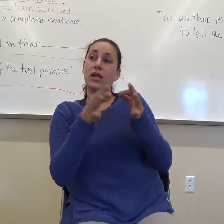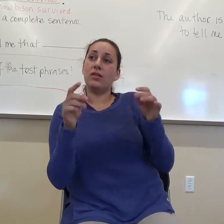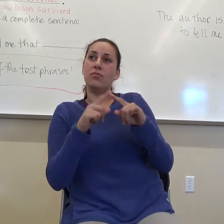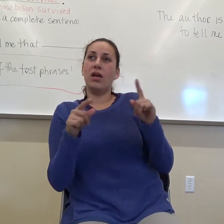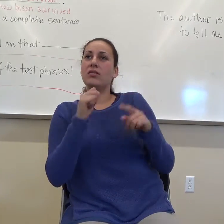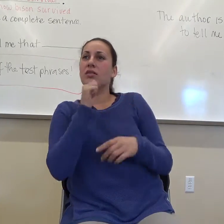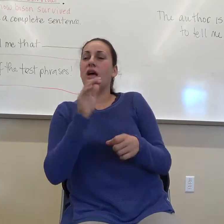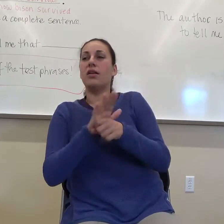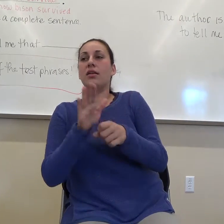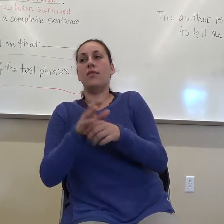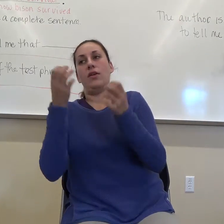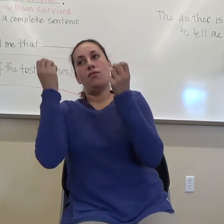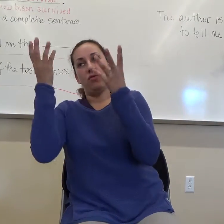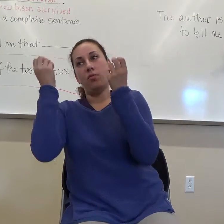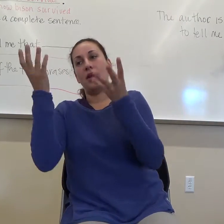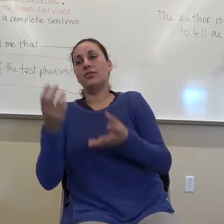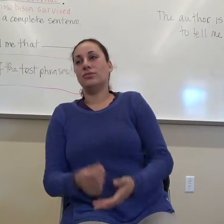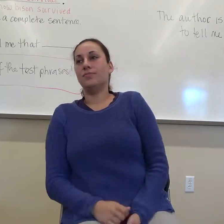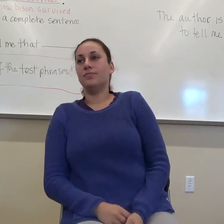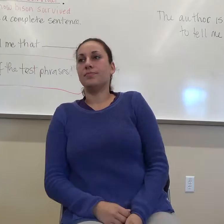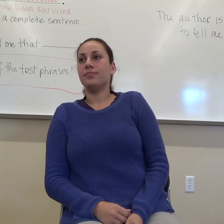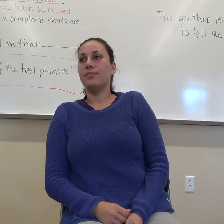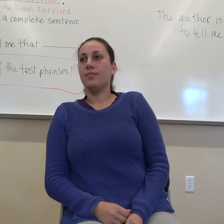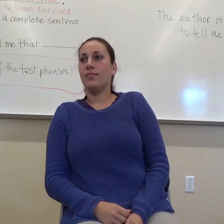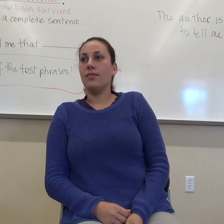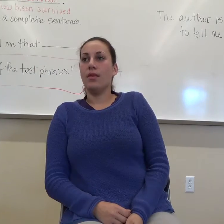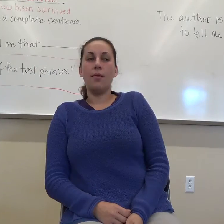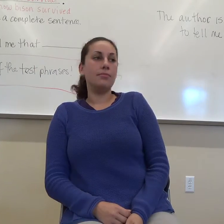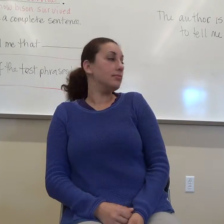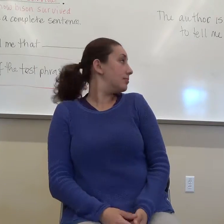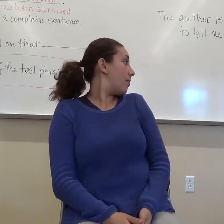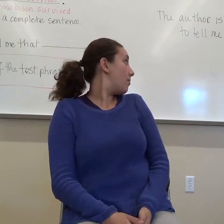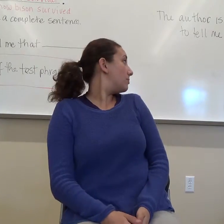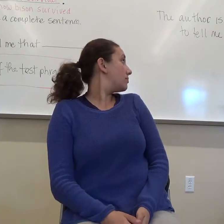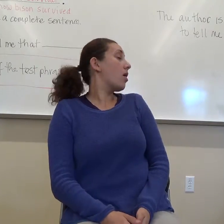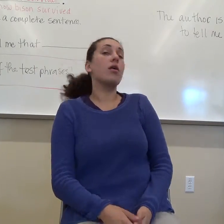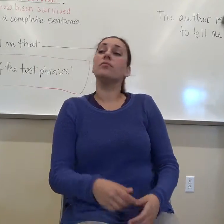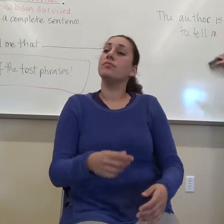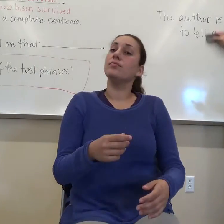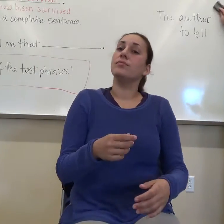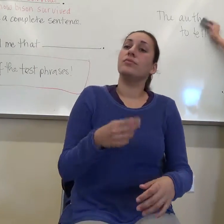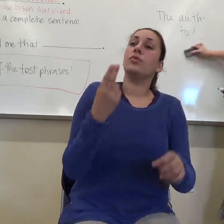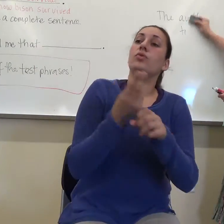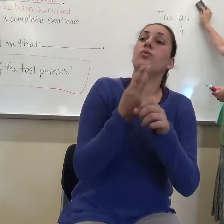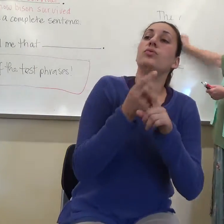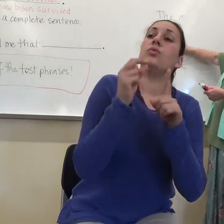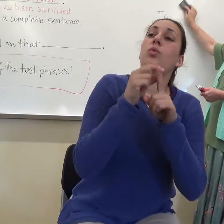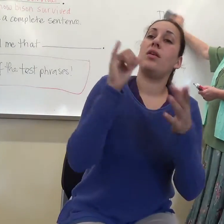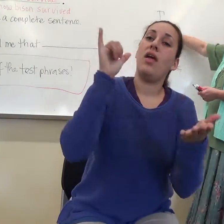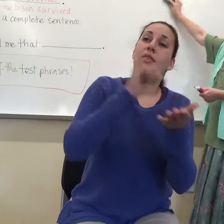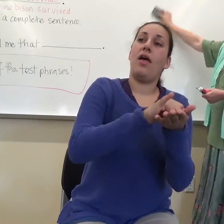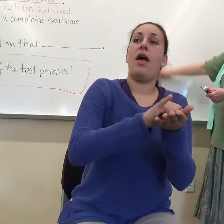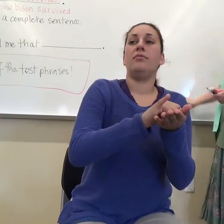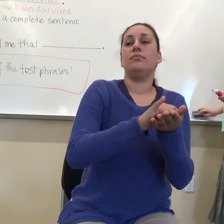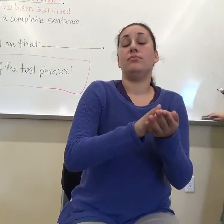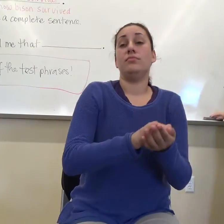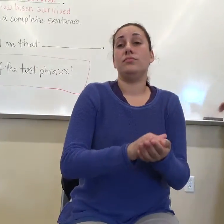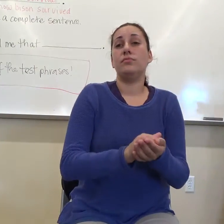enough. So again, stick with the that. It's a really good test that always works.